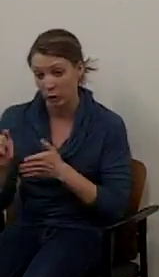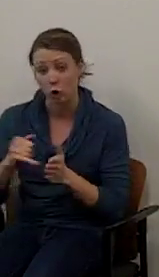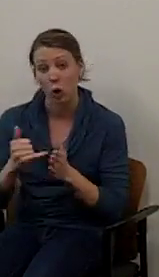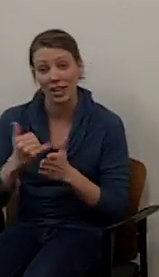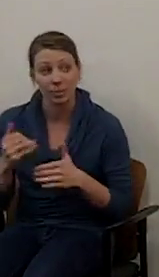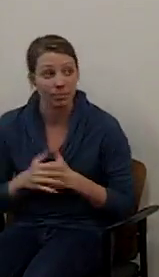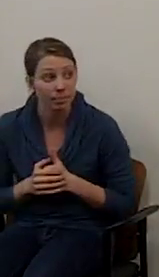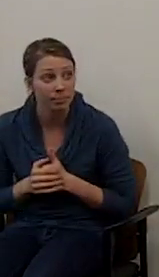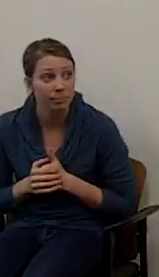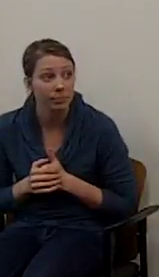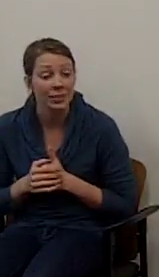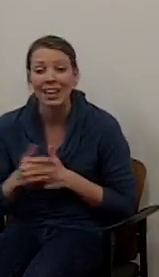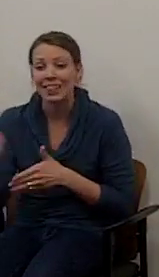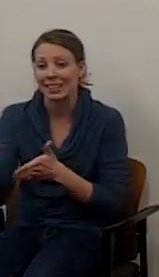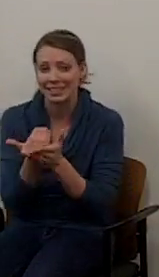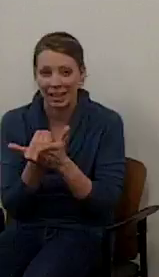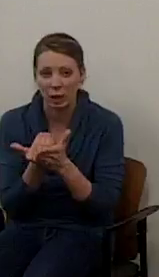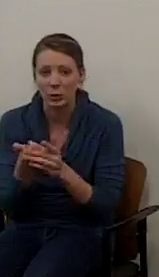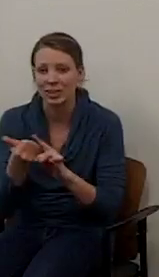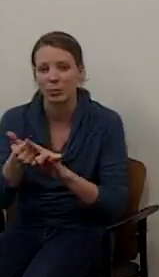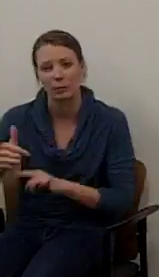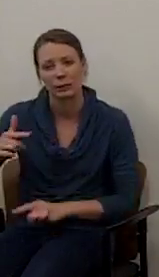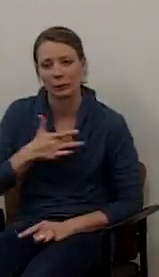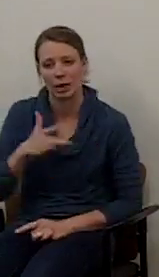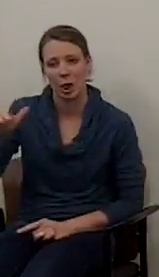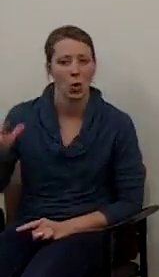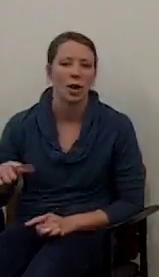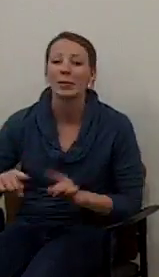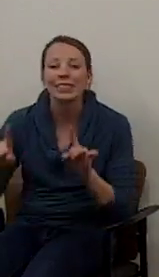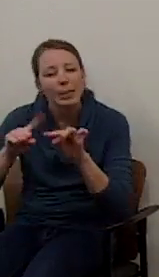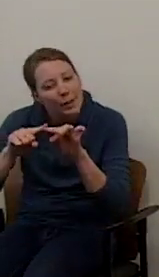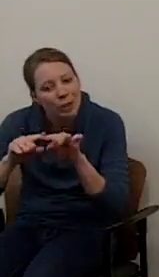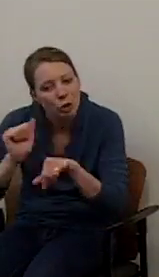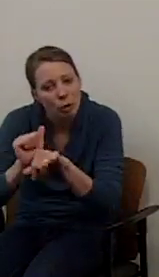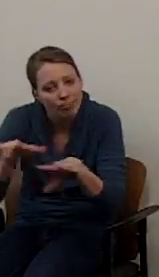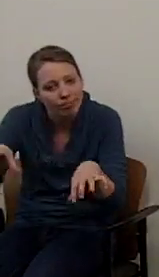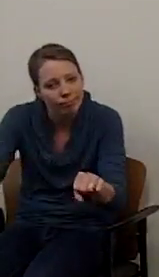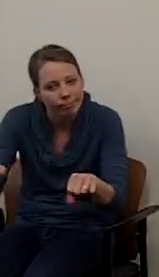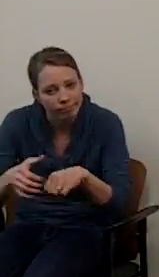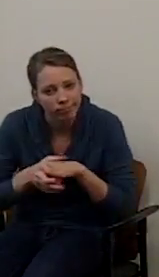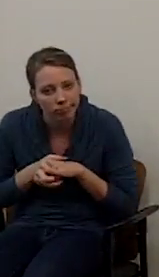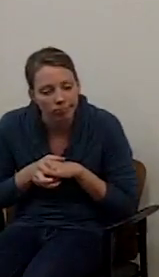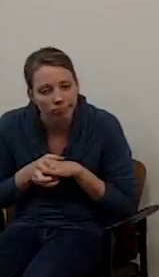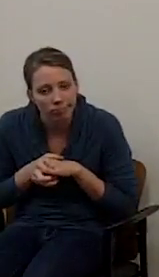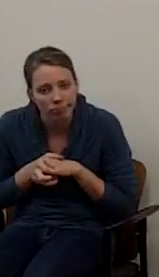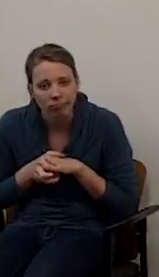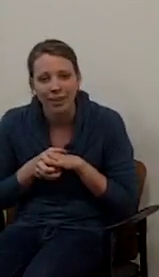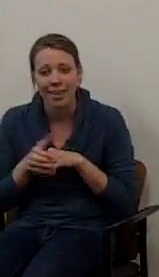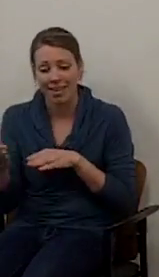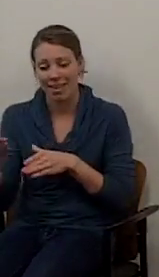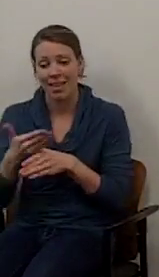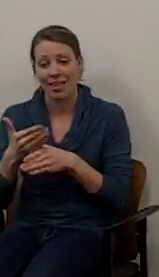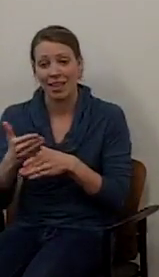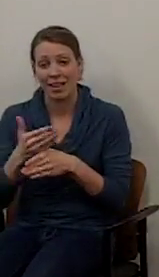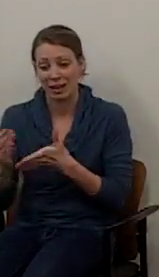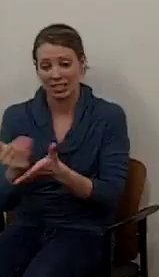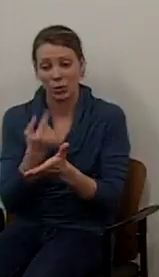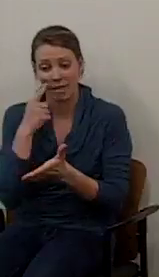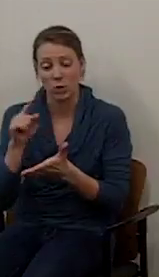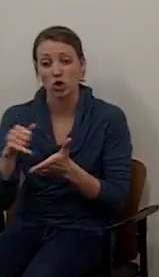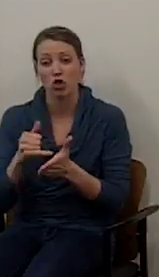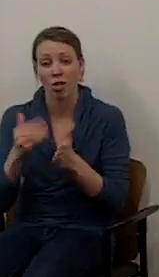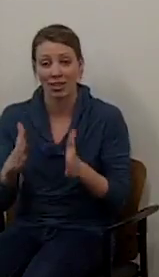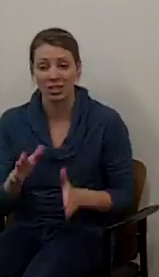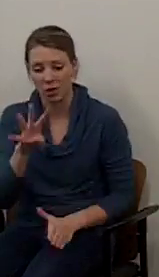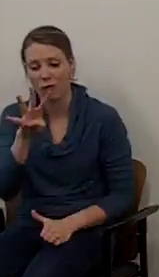journalism, the salaries tend to be lower, but it all depends on the job you do. The average salary a journalist makes